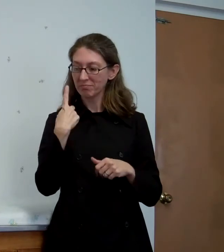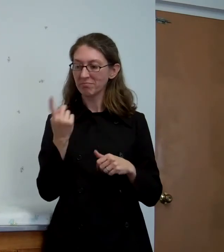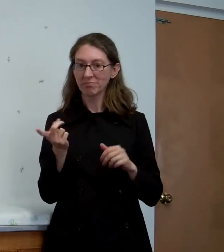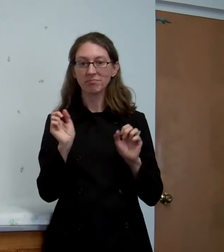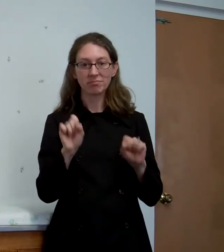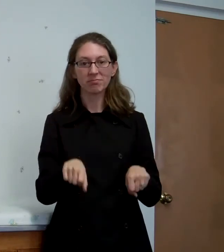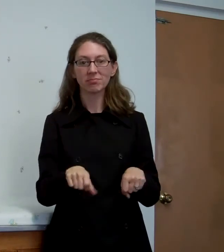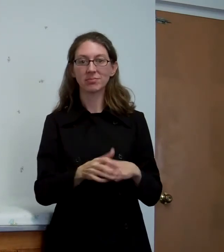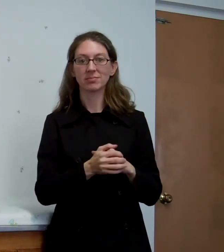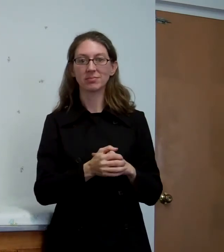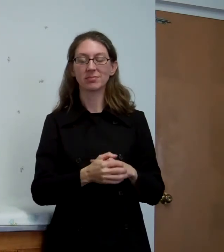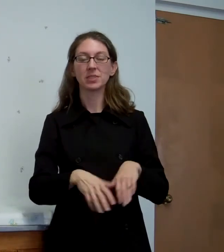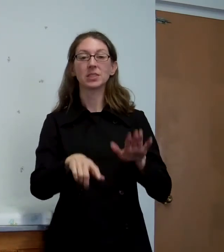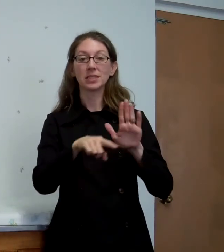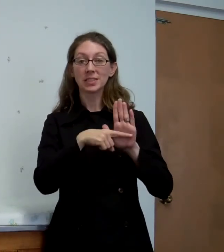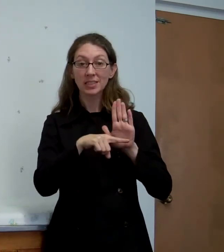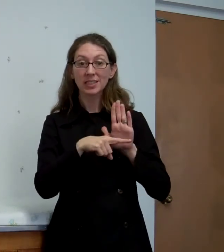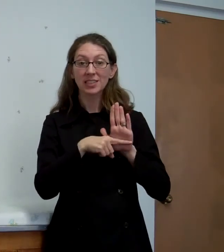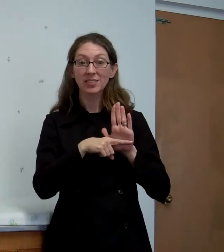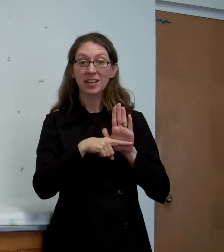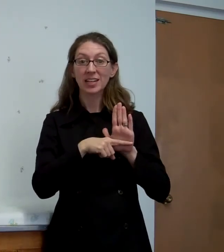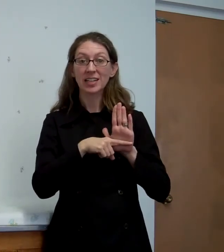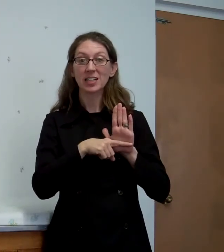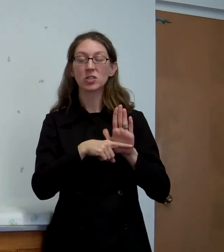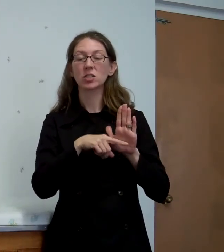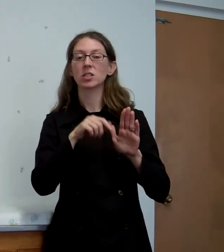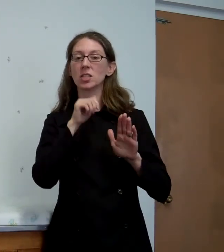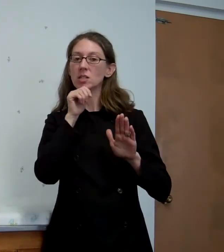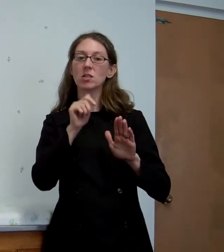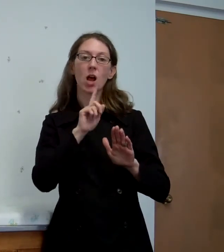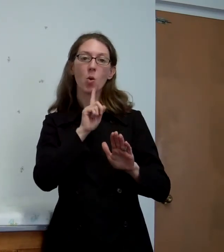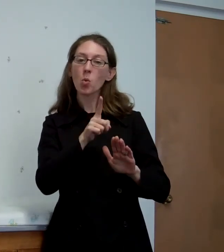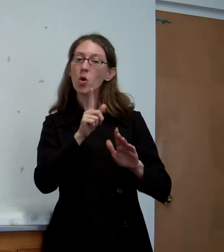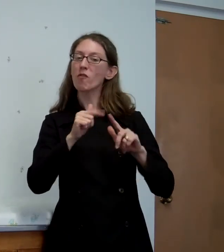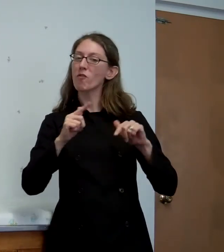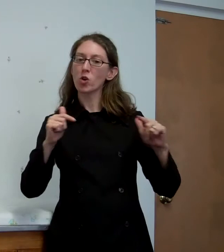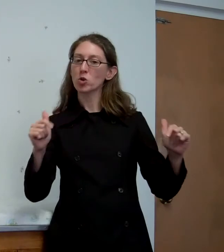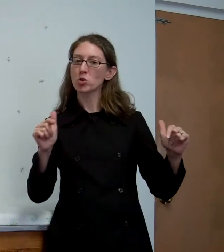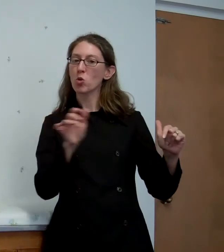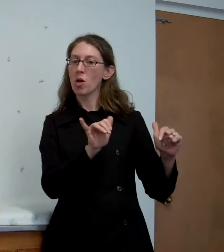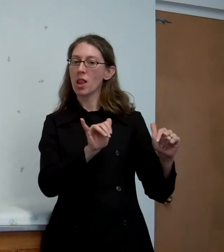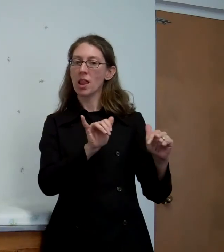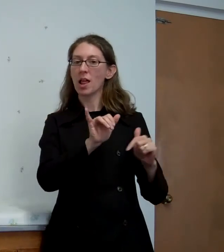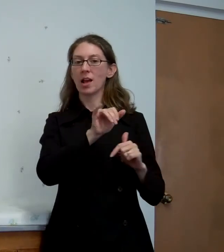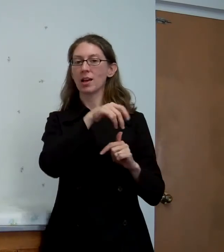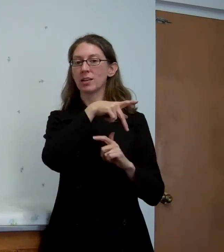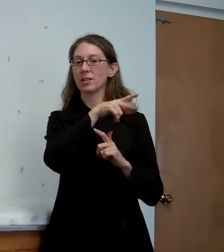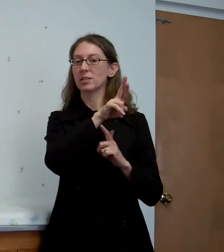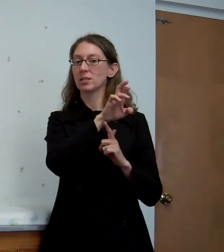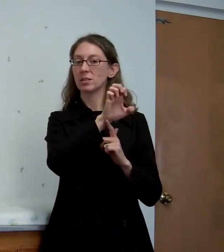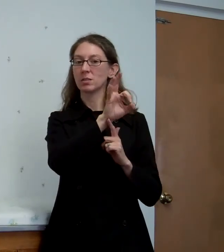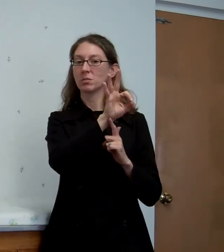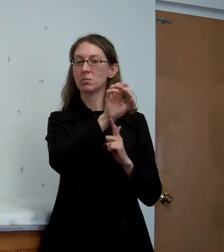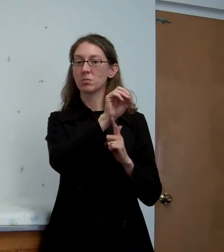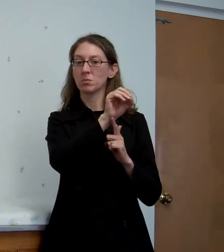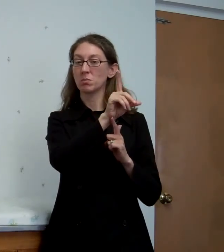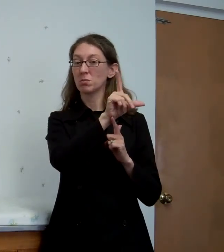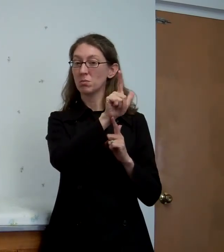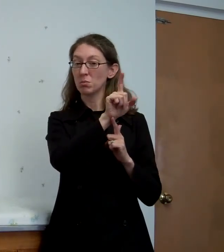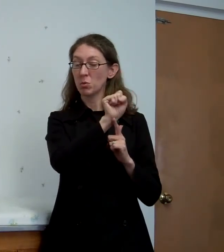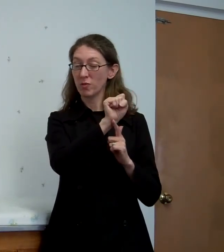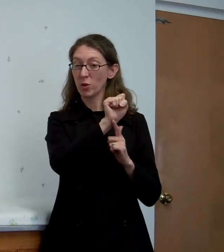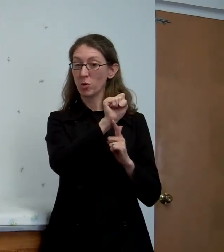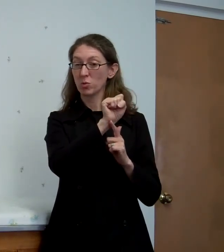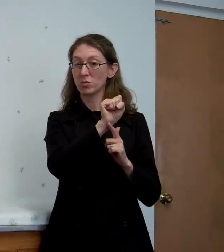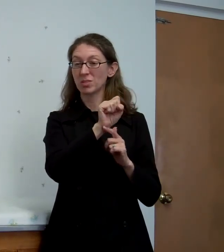The disadvantages is that they're not as versatile as flats or pre-folds. They can be